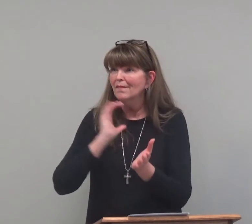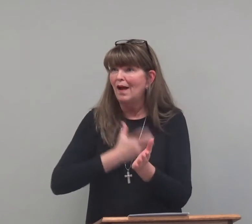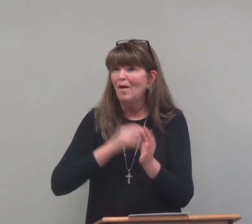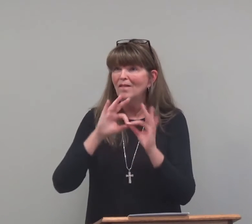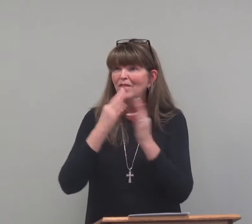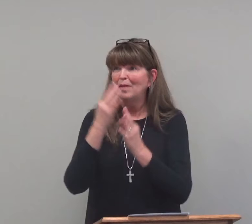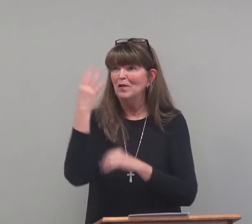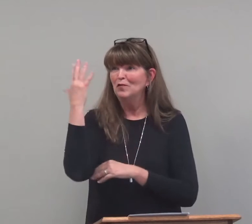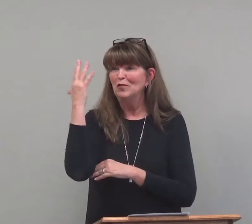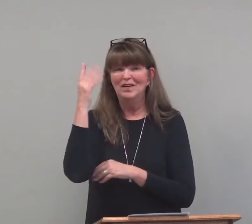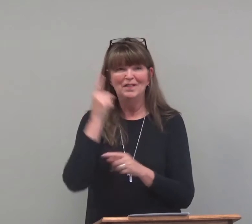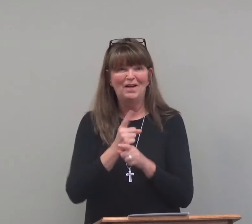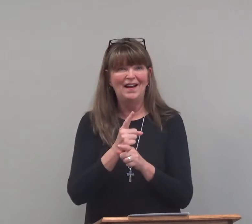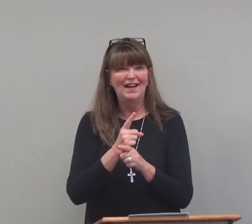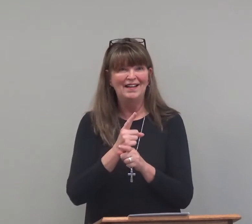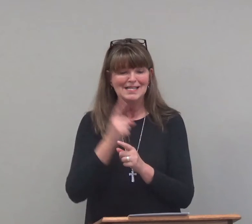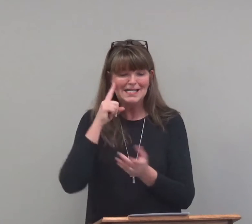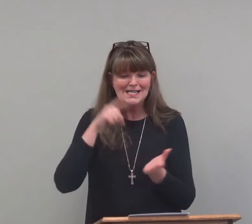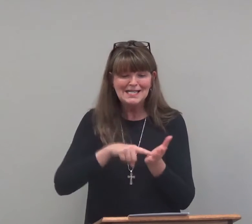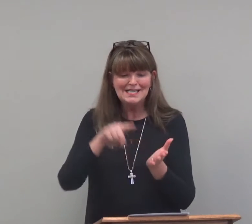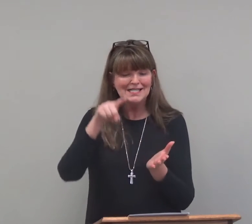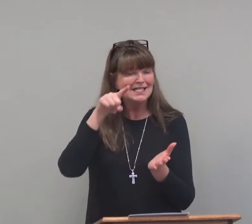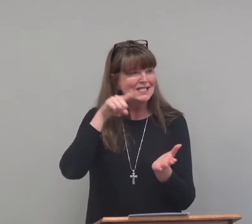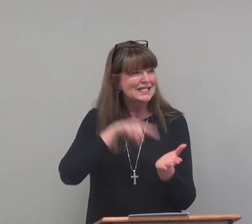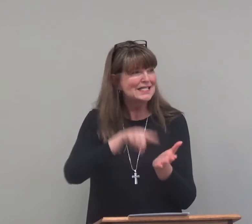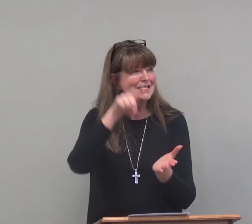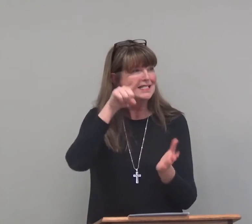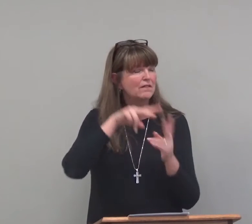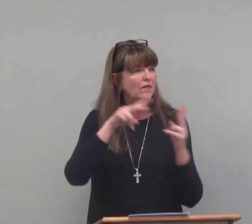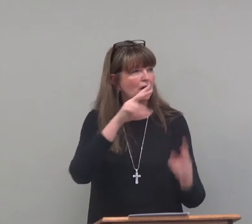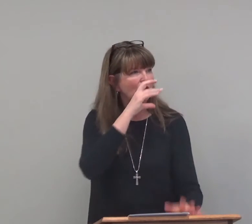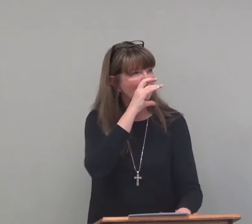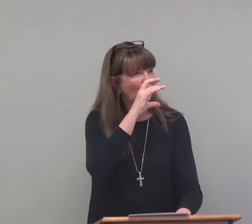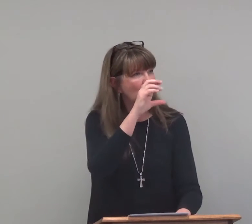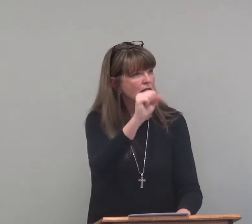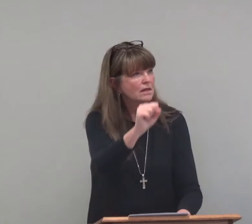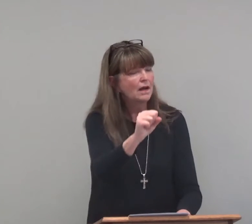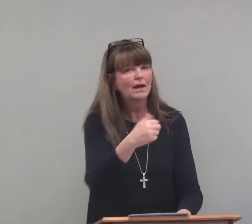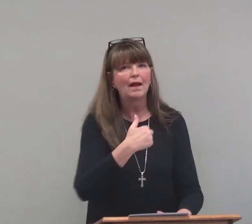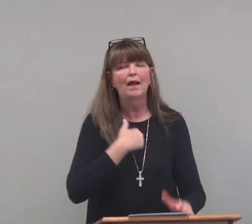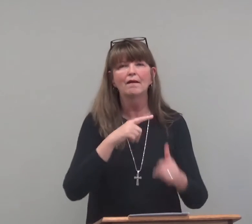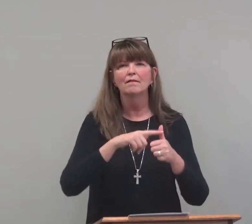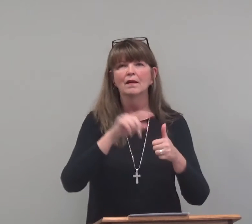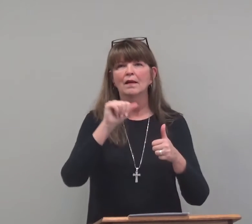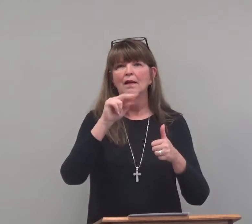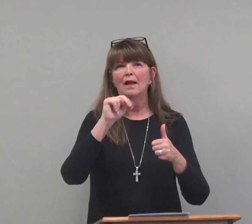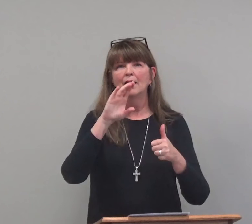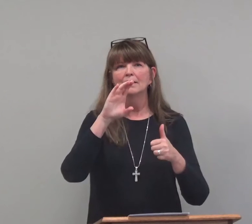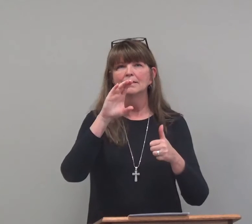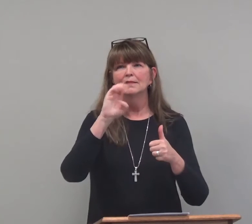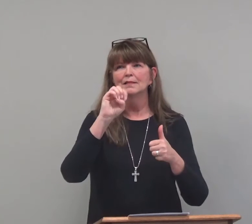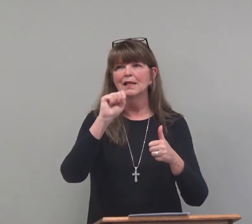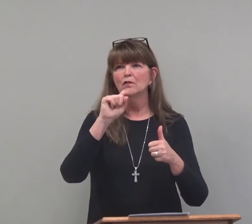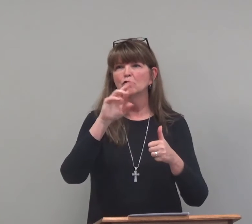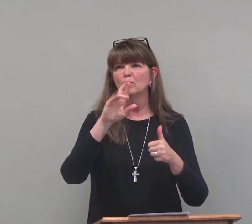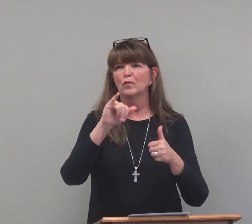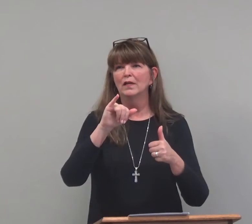a lot of people love to research their family trees, right? They really delve into it. It can be fascinating. You know,